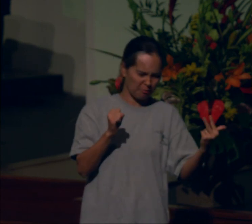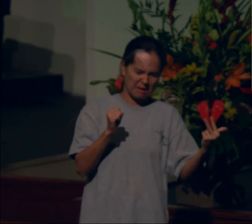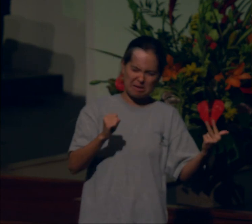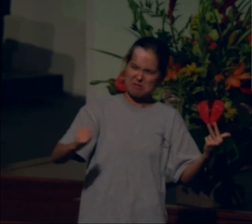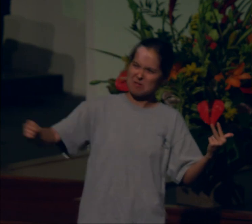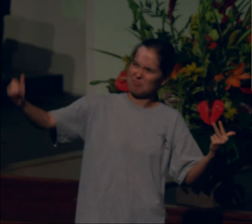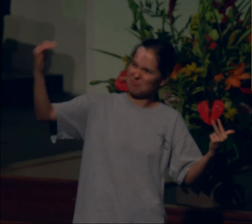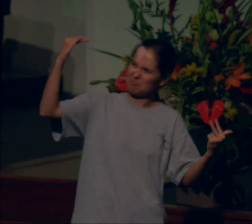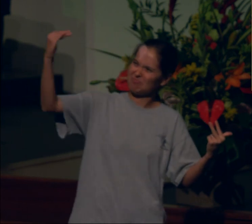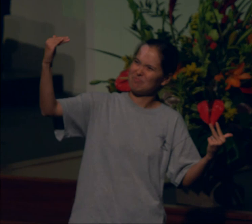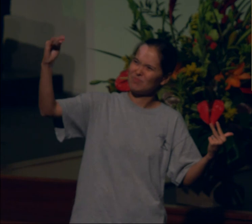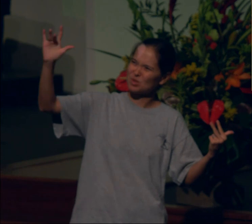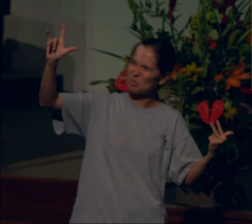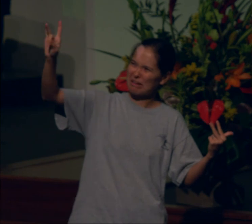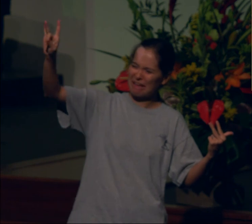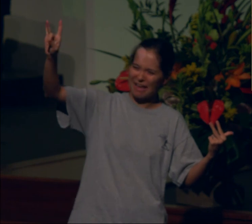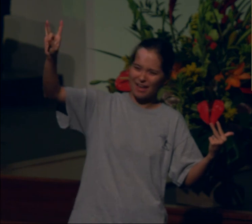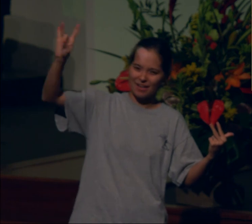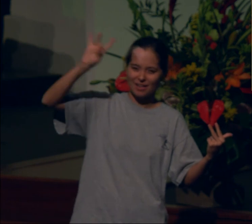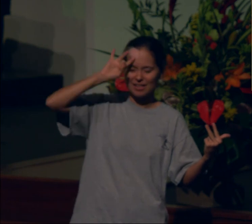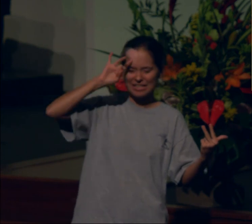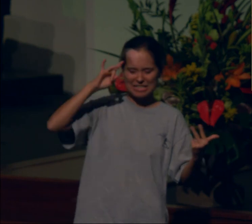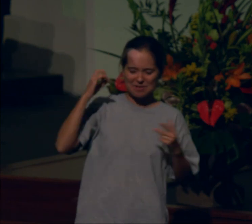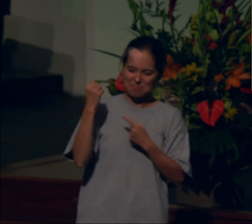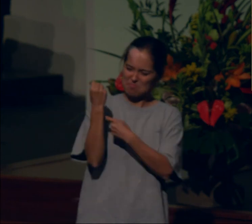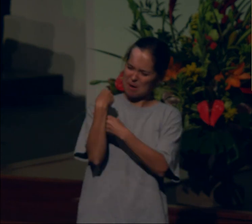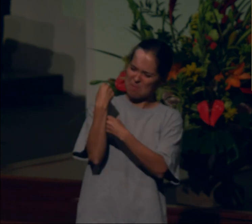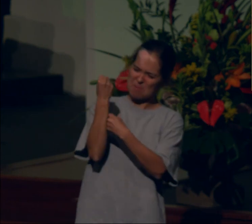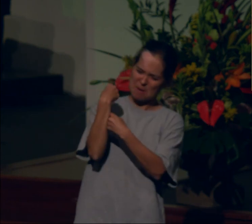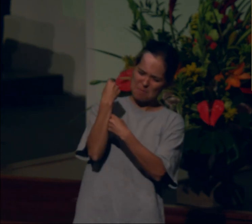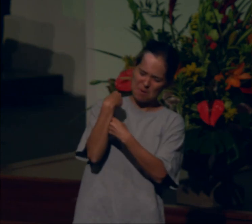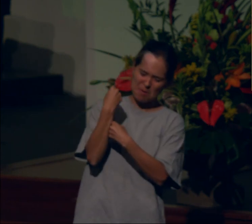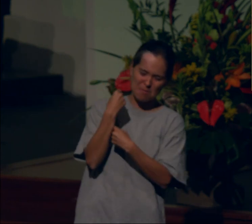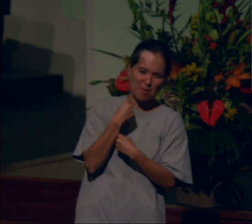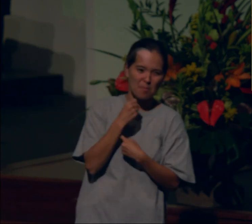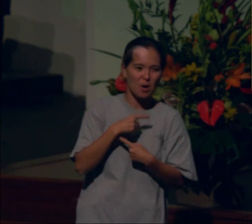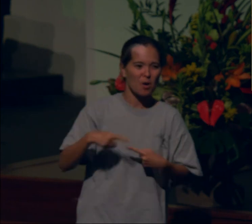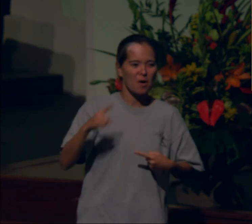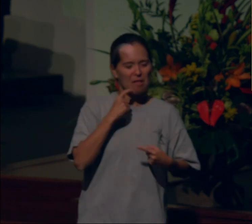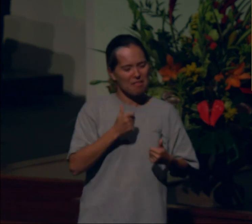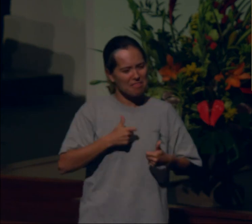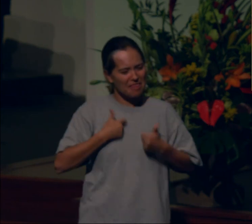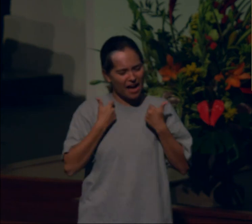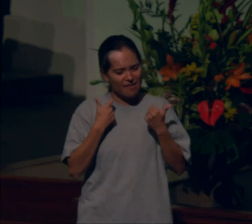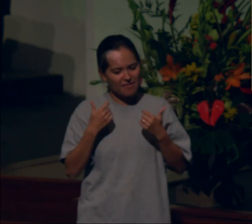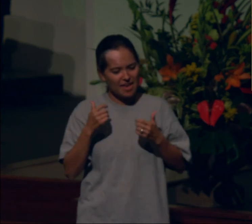place in your life where you have been beat down. You have been buffeted by the enemy.